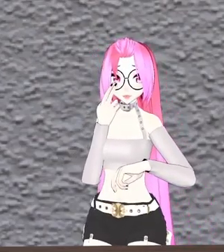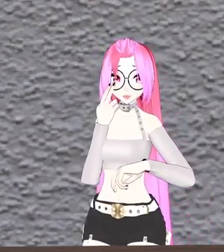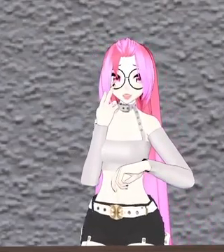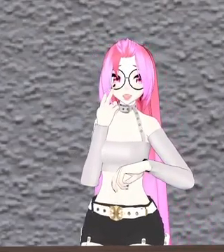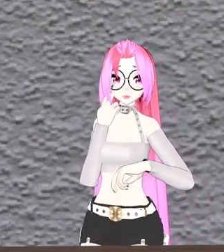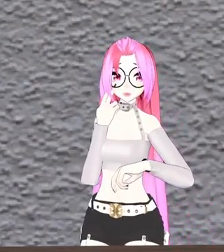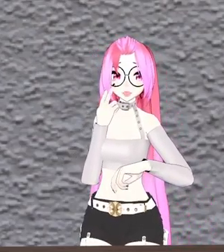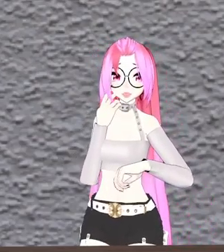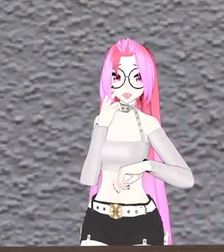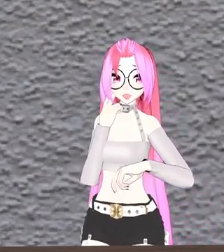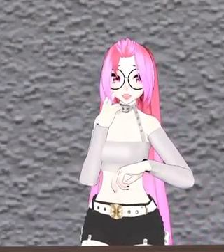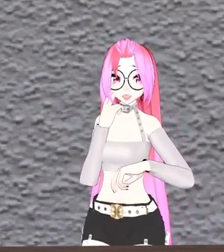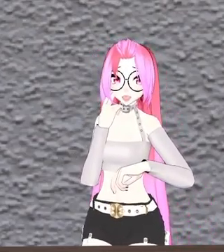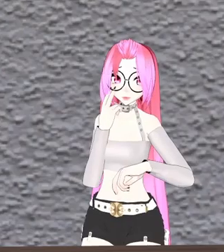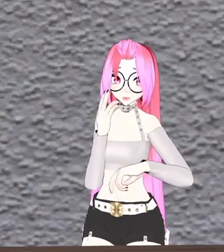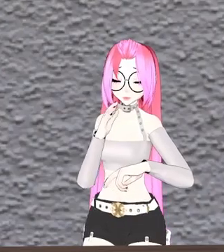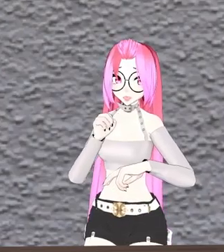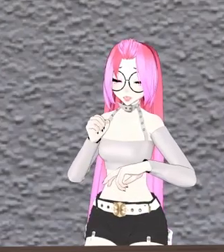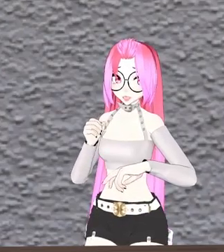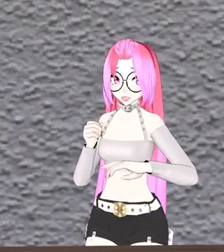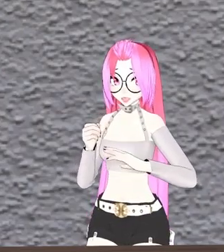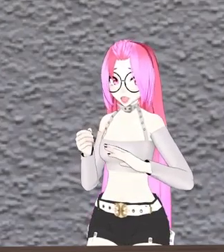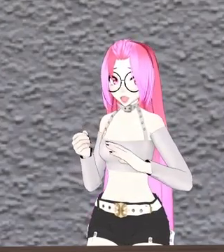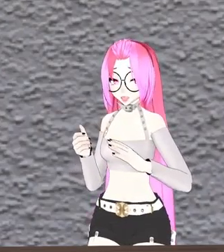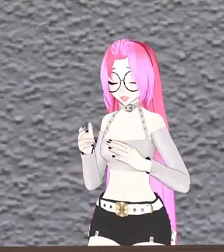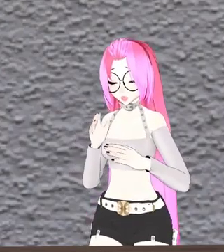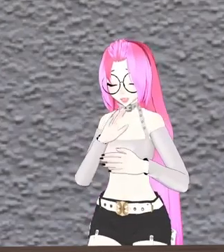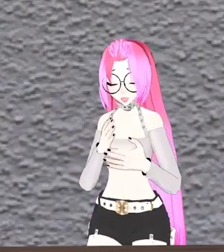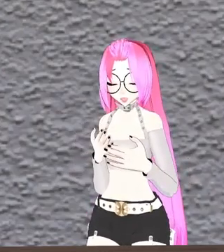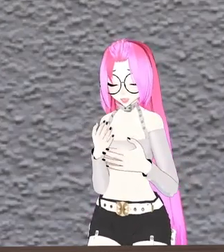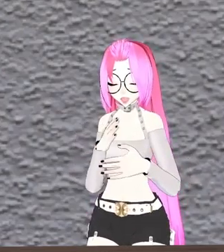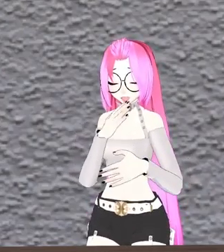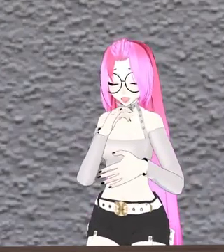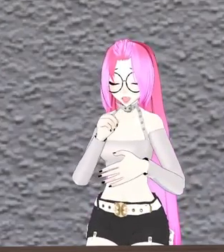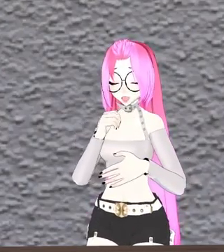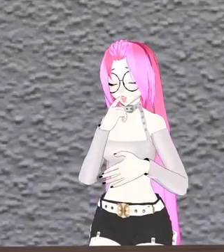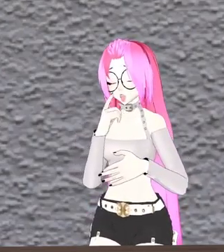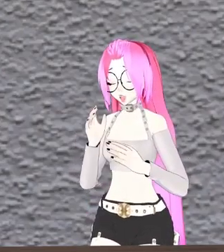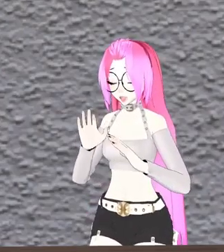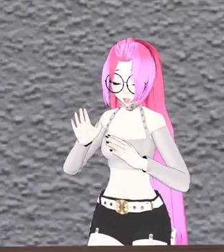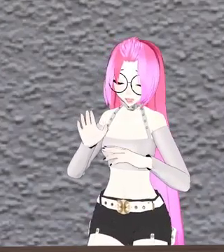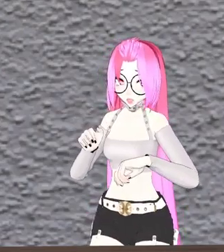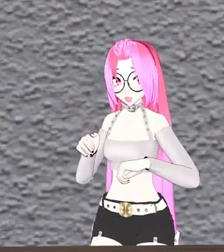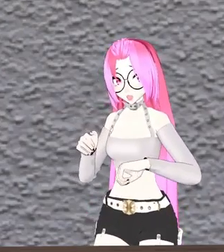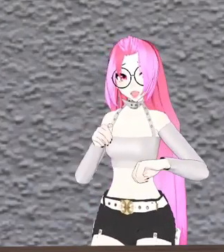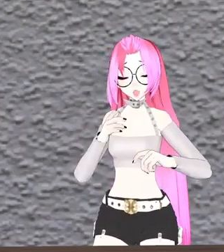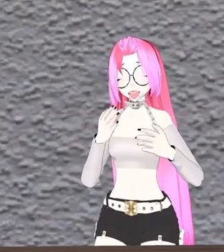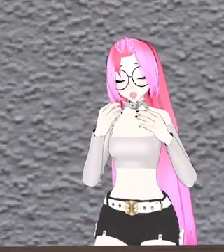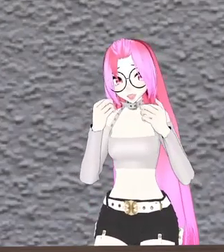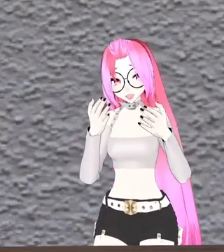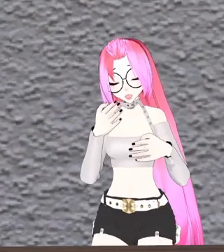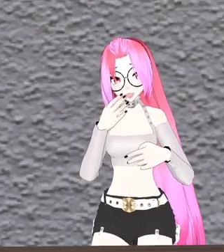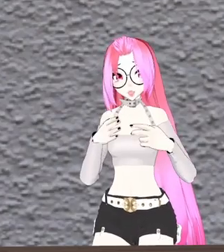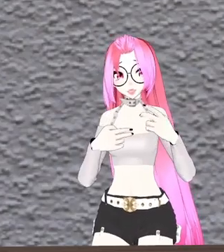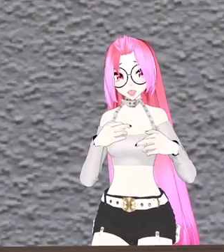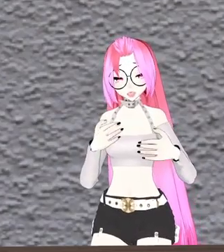an H right here on the cheek. And when we were talking, I said, like, oh, you know, I want to give you a new sign name.